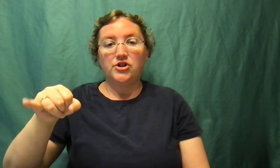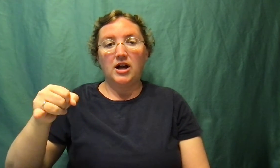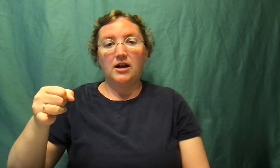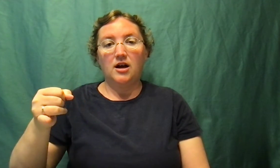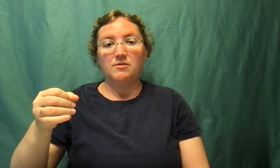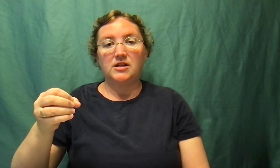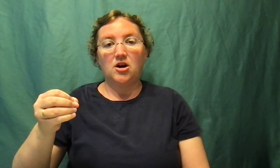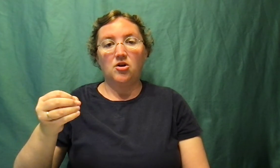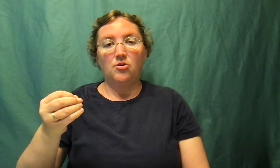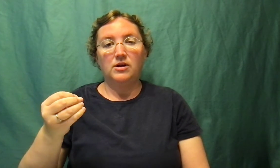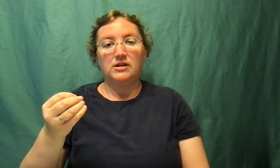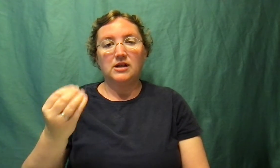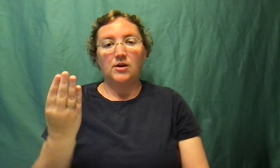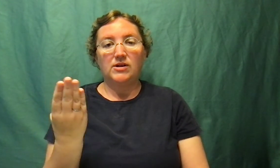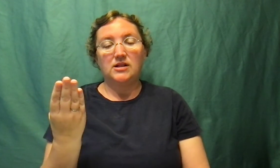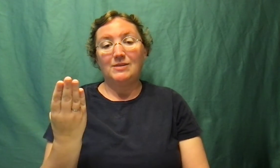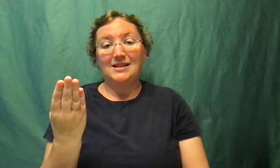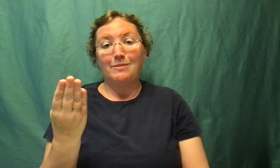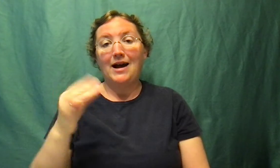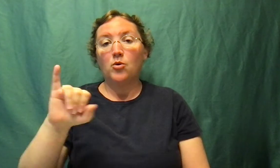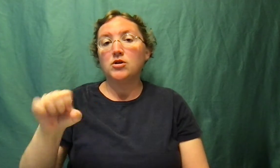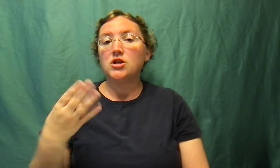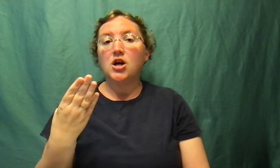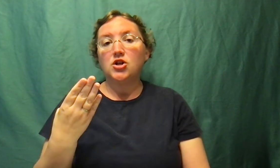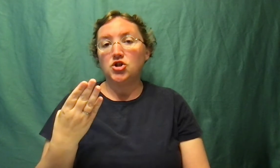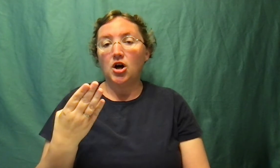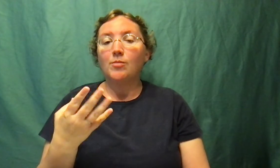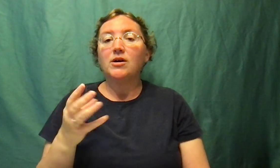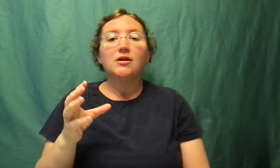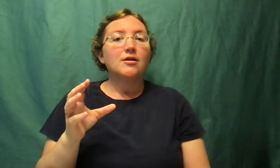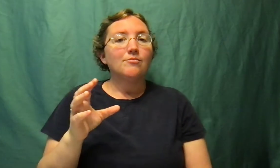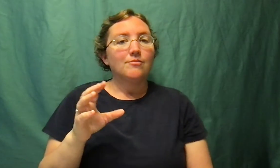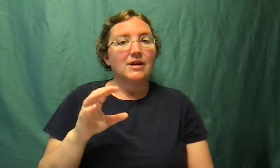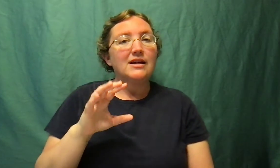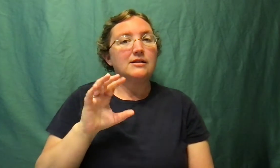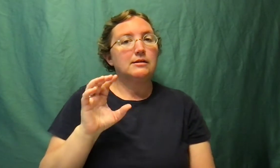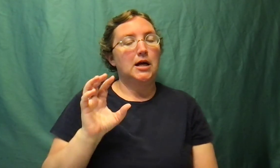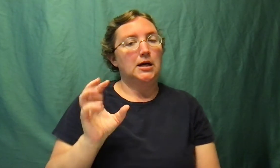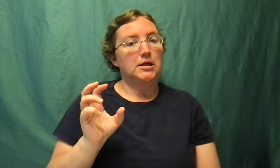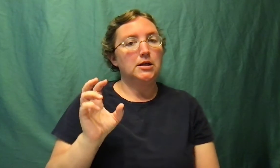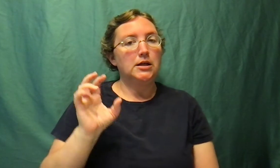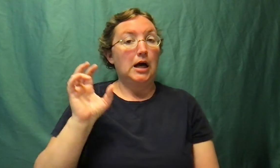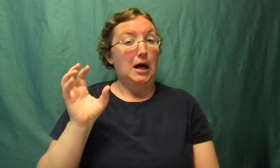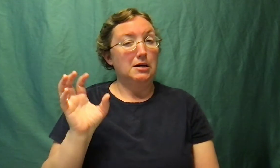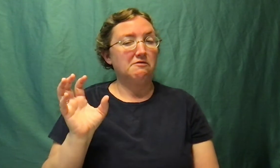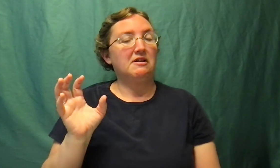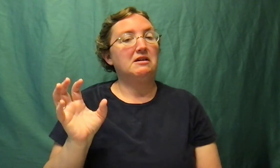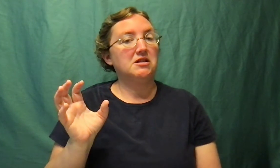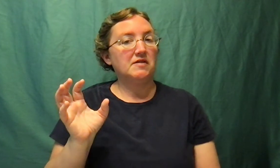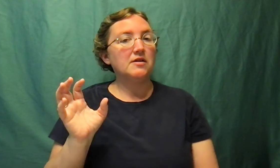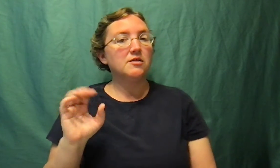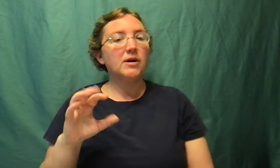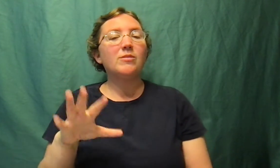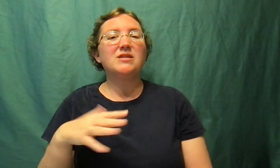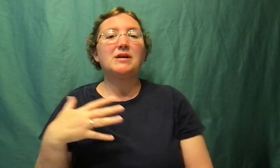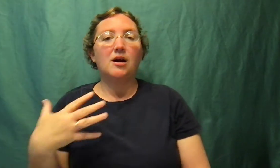J comes, the O is sideways, and the B is backwards. Job. It's technically kind of like its fingerspell, but it's become its